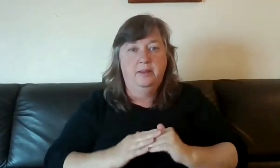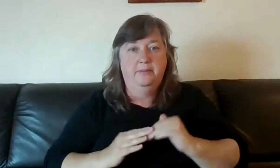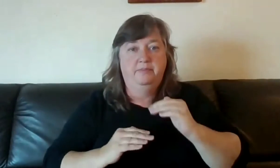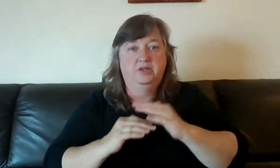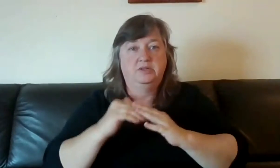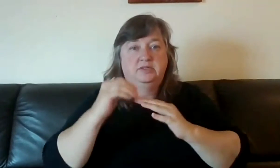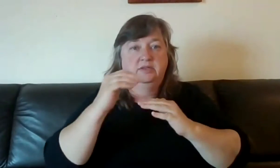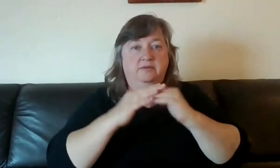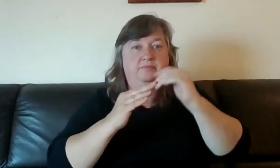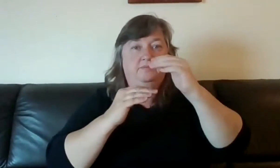Build.